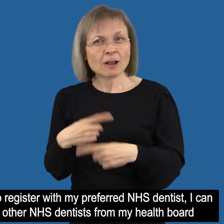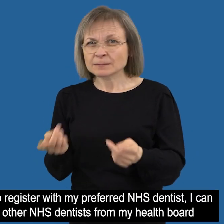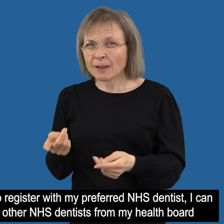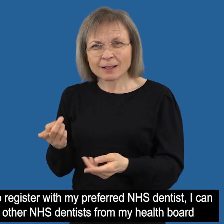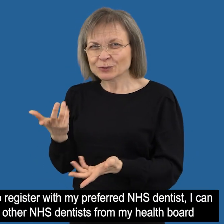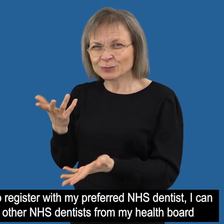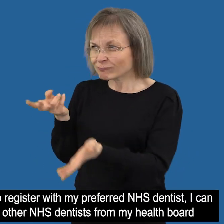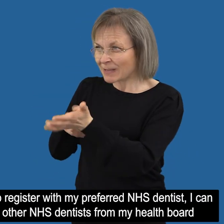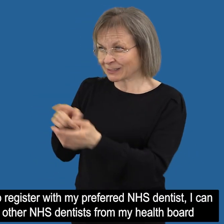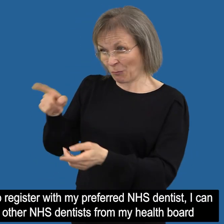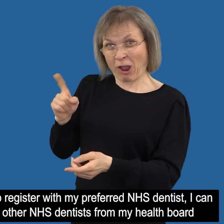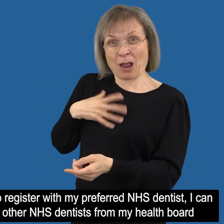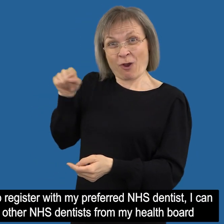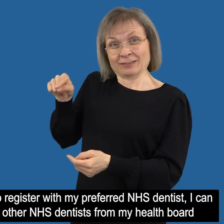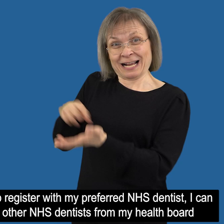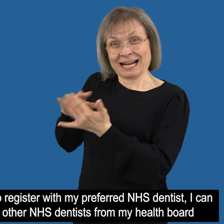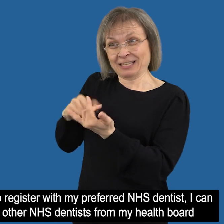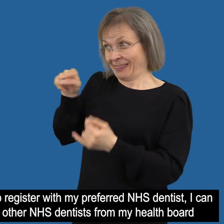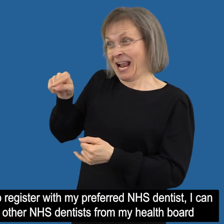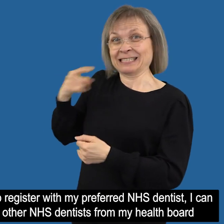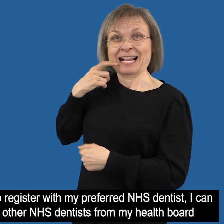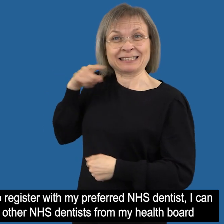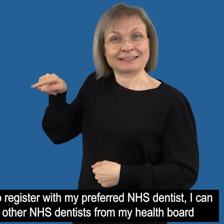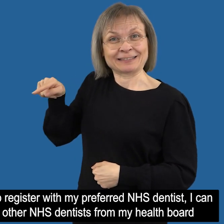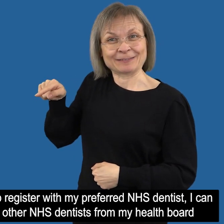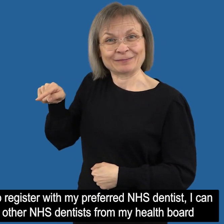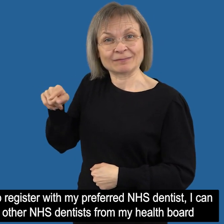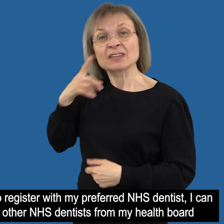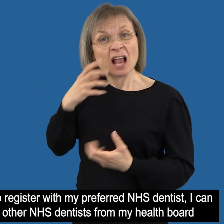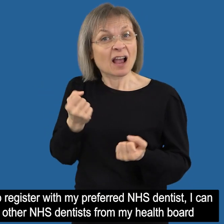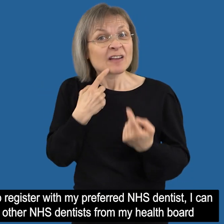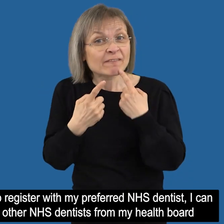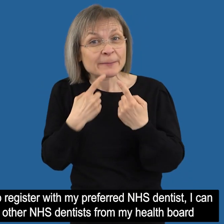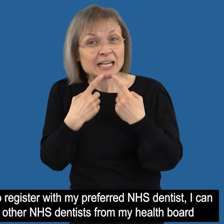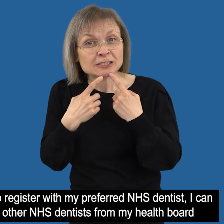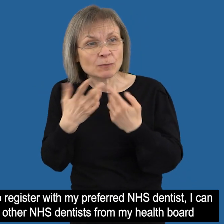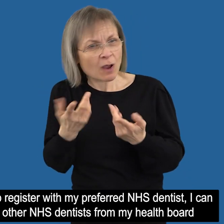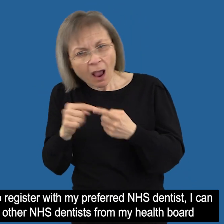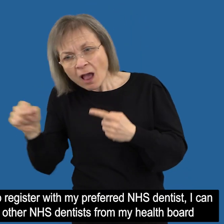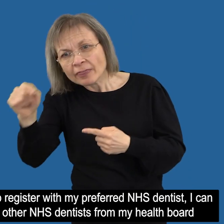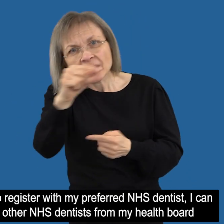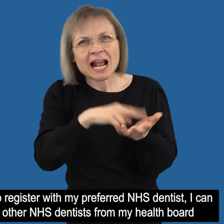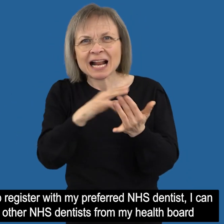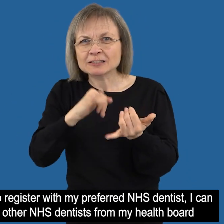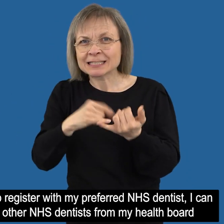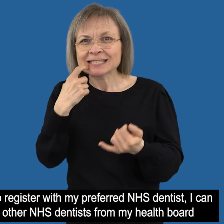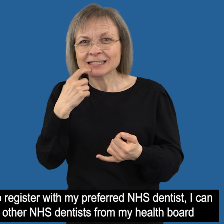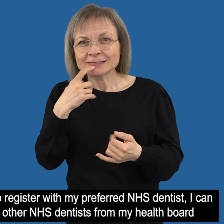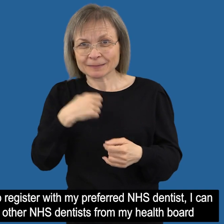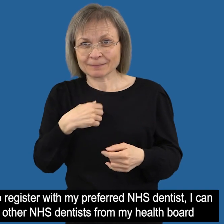If it is not possible to register with my preferred NHS dentist, I can get information on other NHS dentists from my health